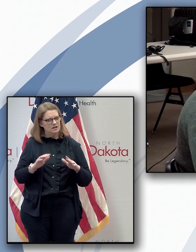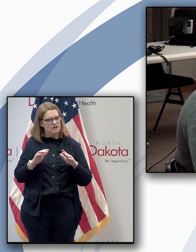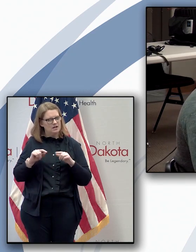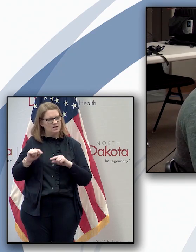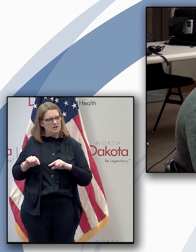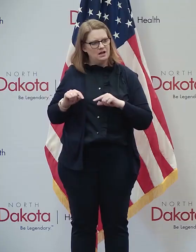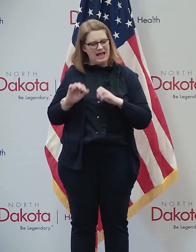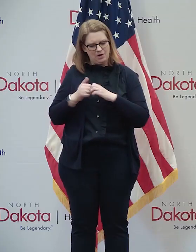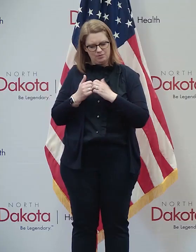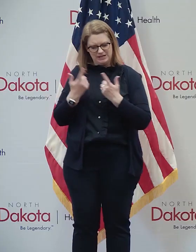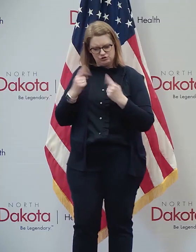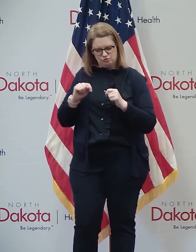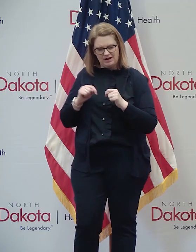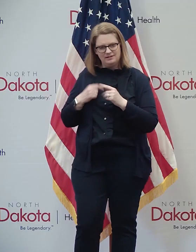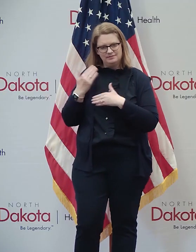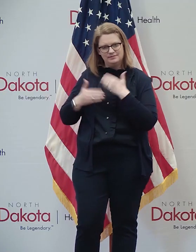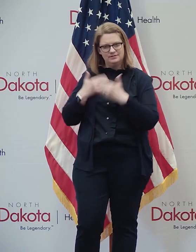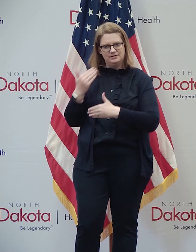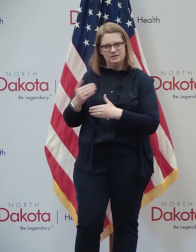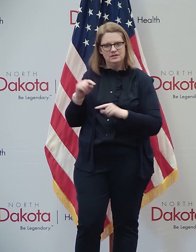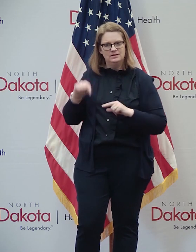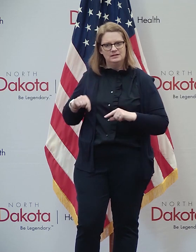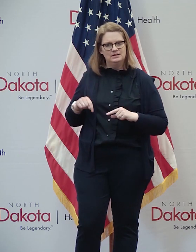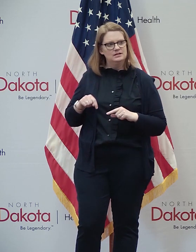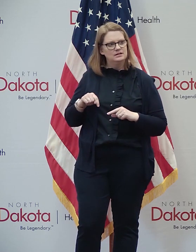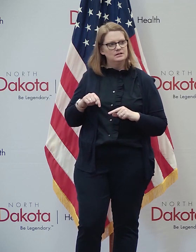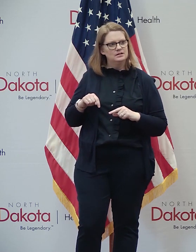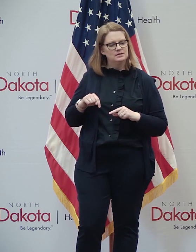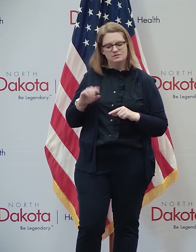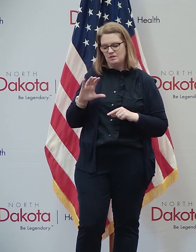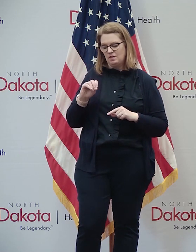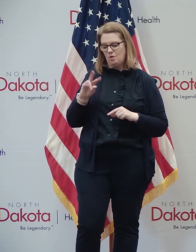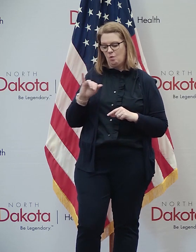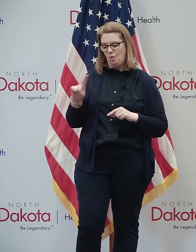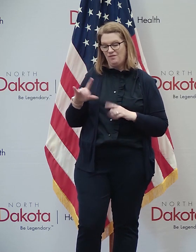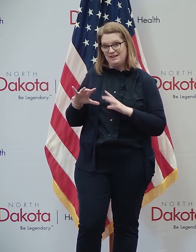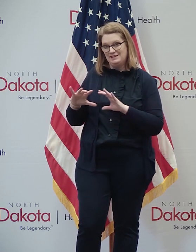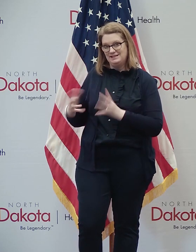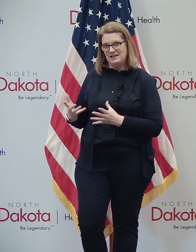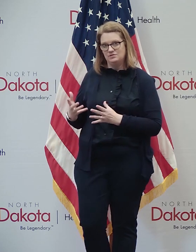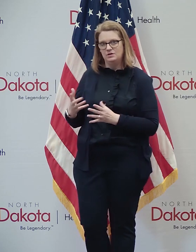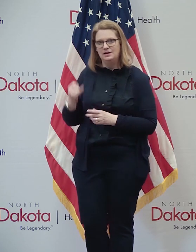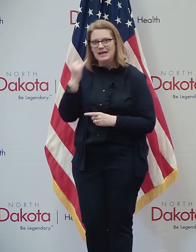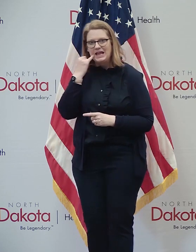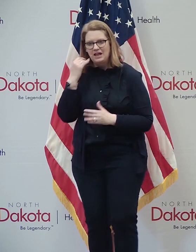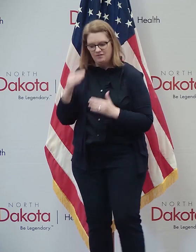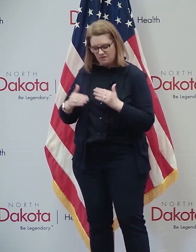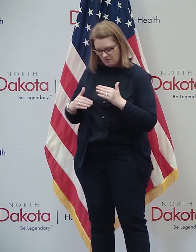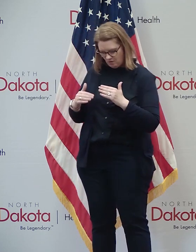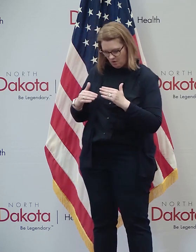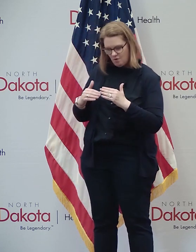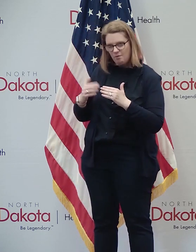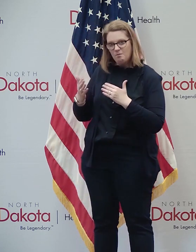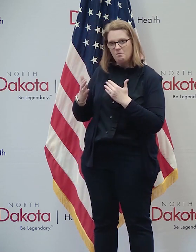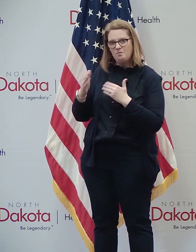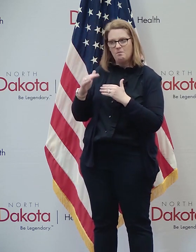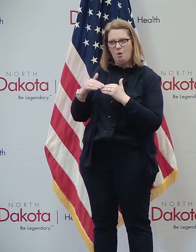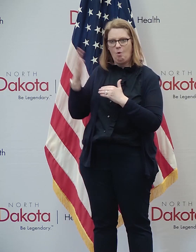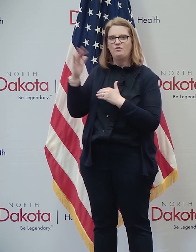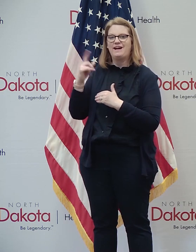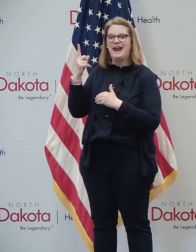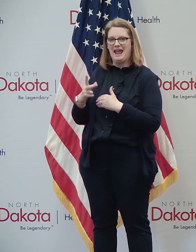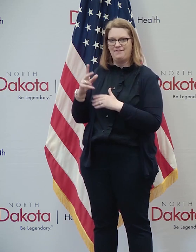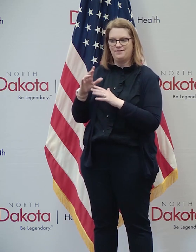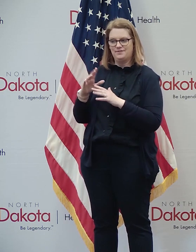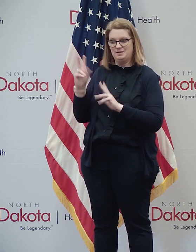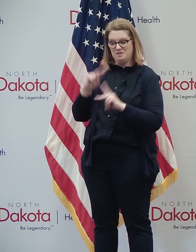I guess Cass County accounts for more than half of the active COVID-19 cases in the state, and still about 21% of the testing that's been done. How